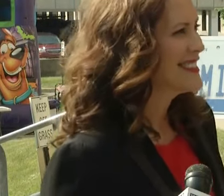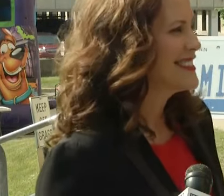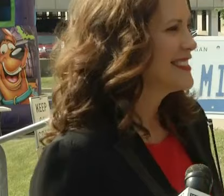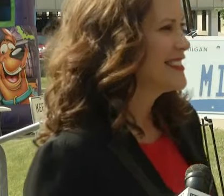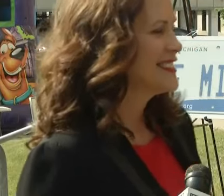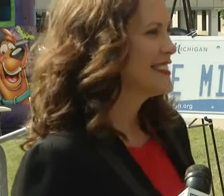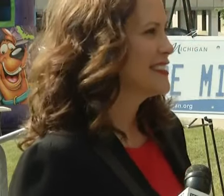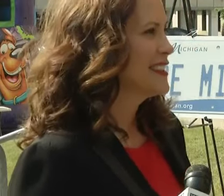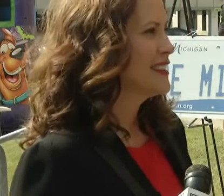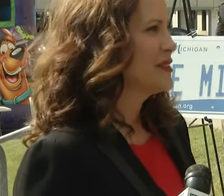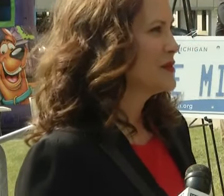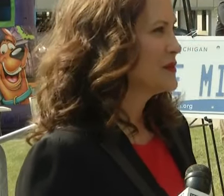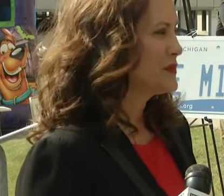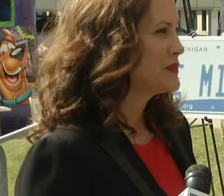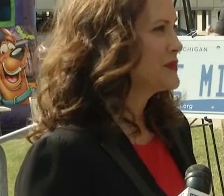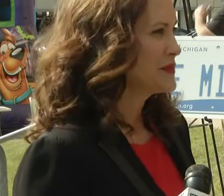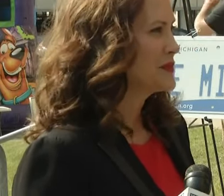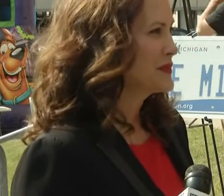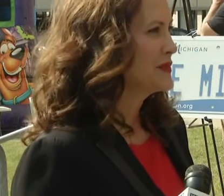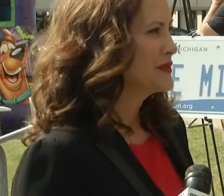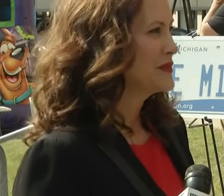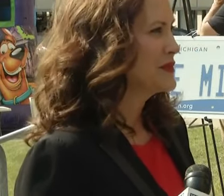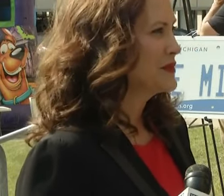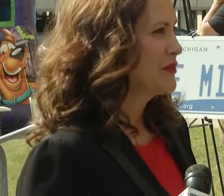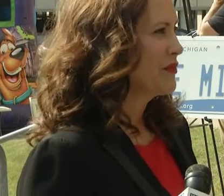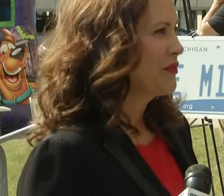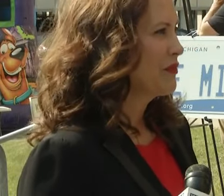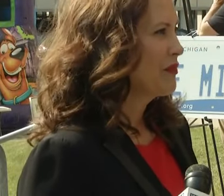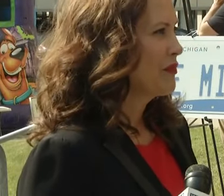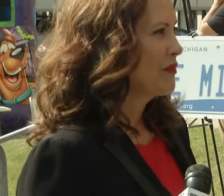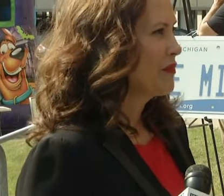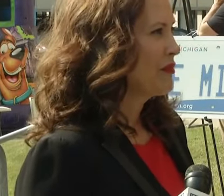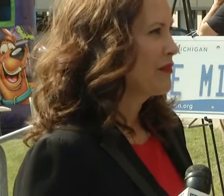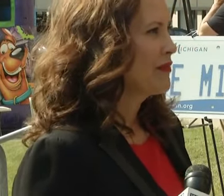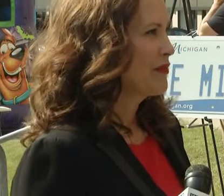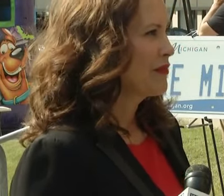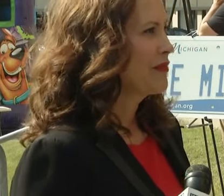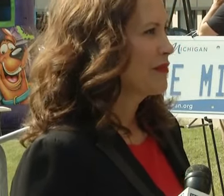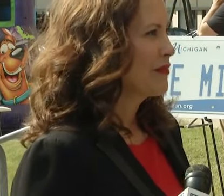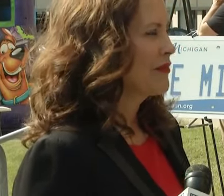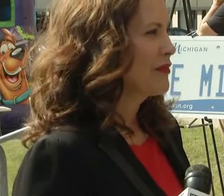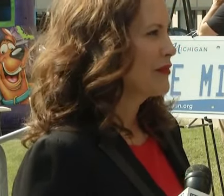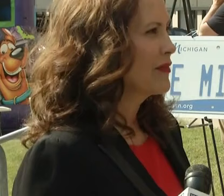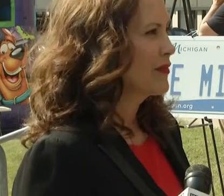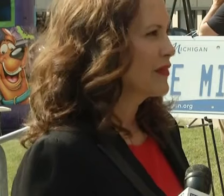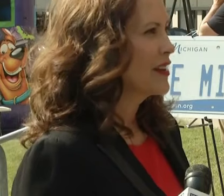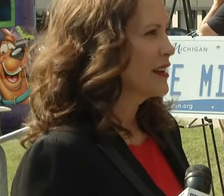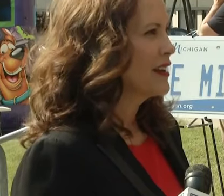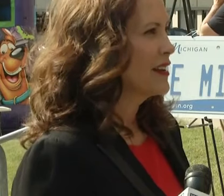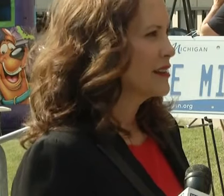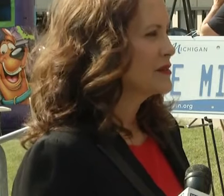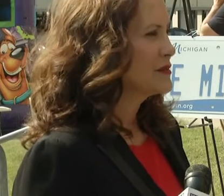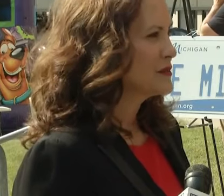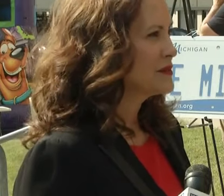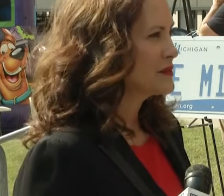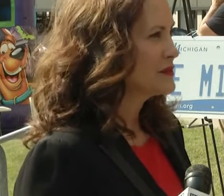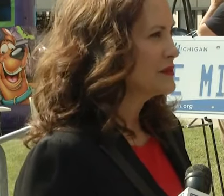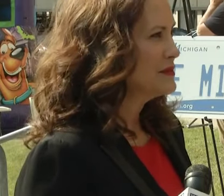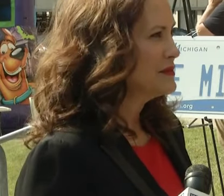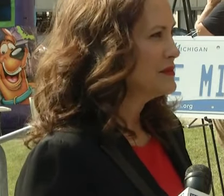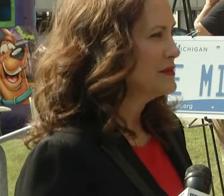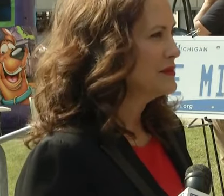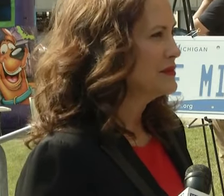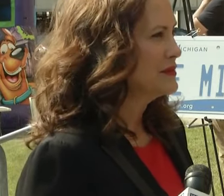hearing this morning after the first night of the relaxed restrictions in restaurants and bars and whatnot, and also